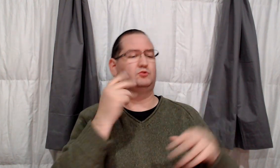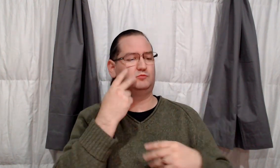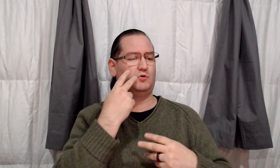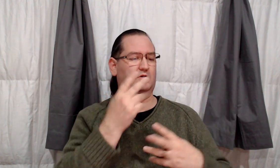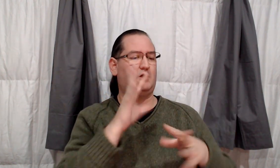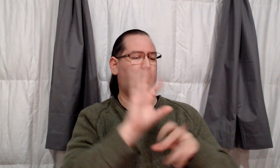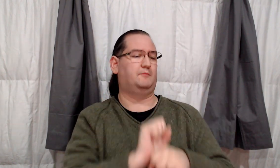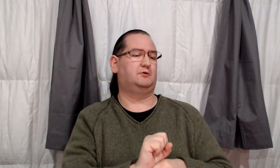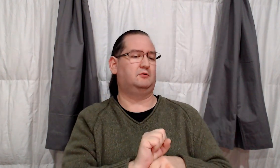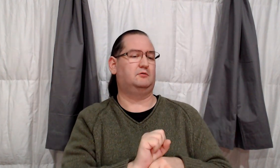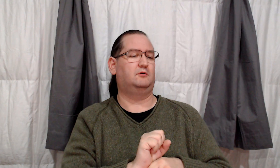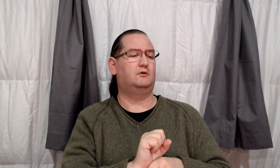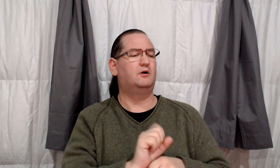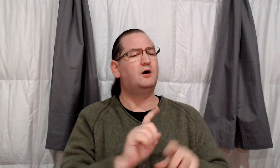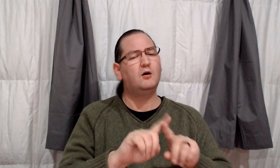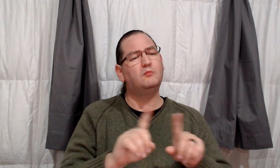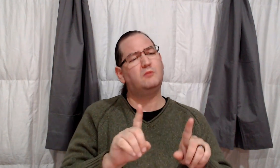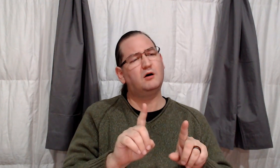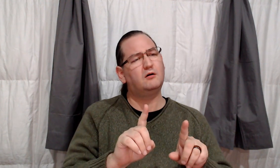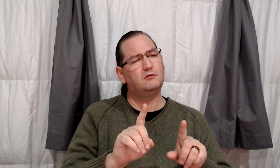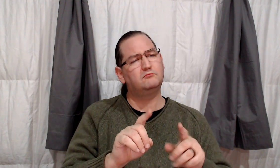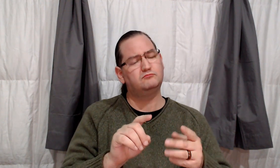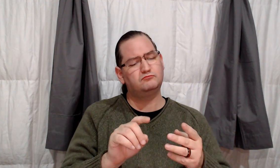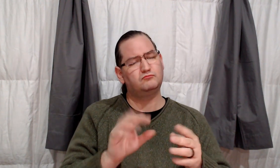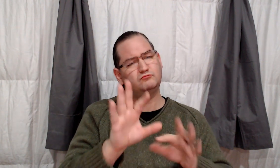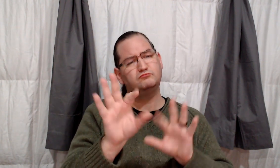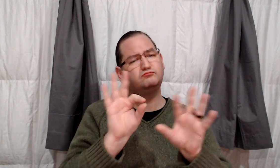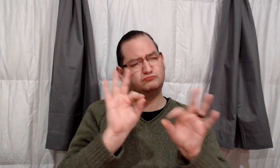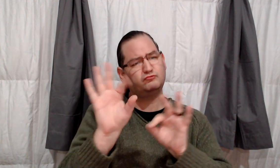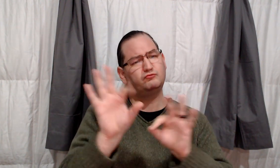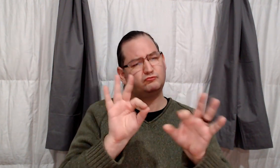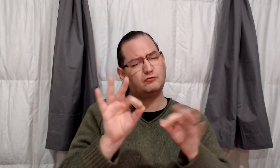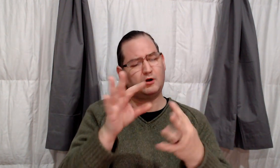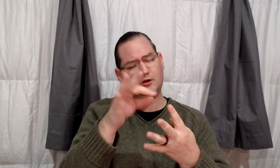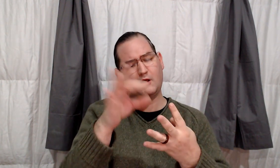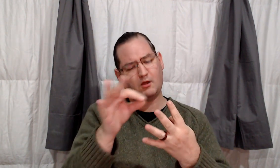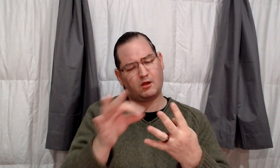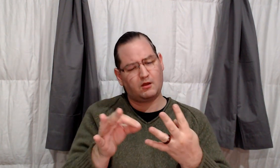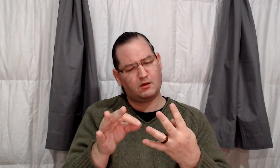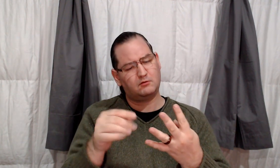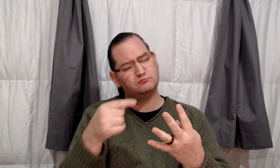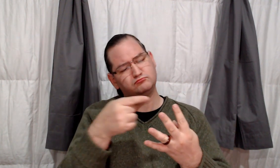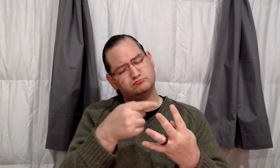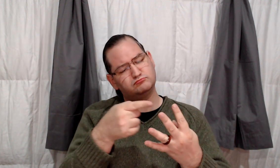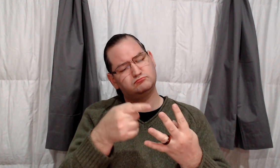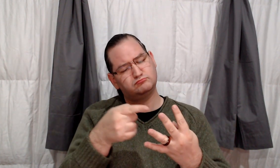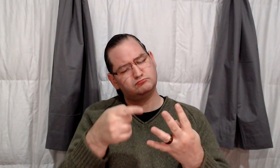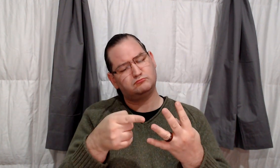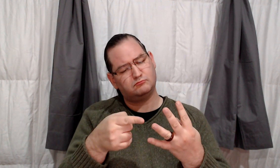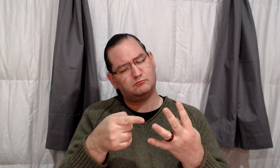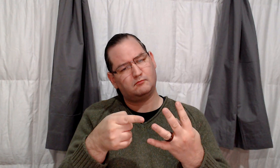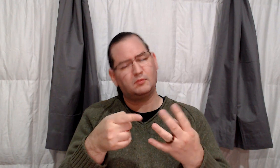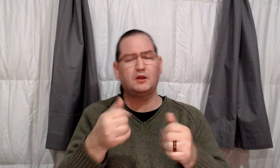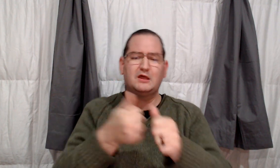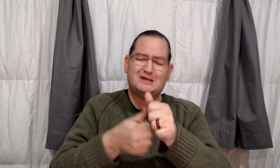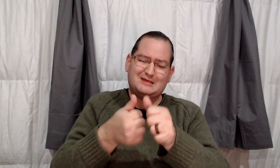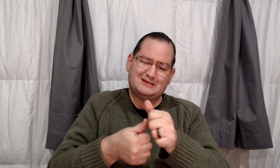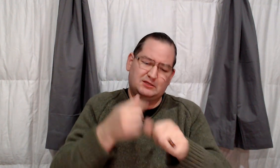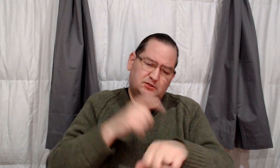and get lots of new choices. And each time it identifies a new choice that it believes is at